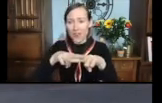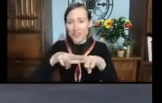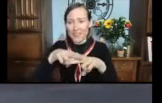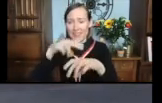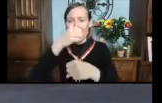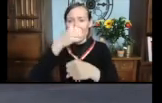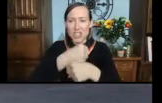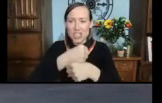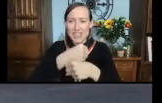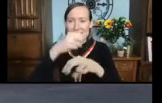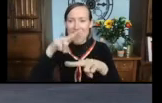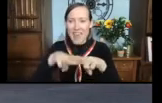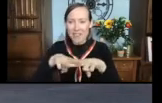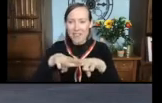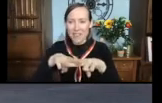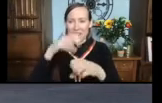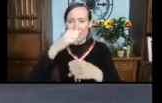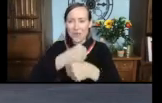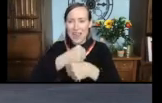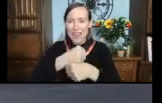grandfather, like GF,